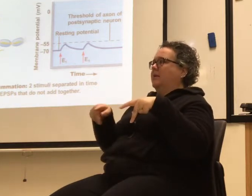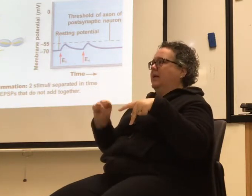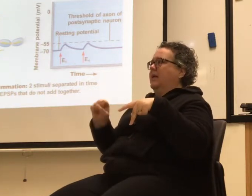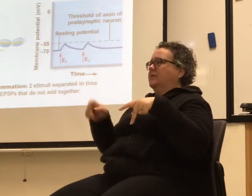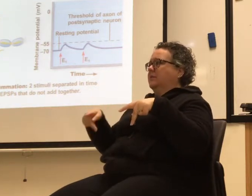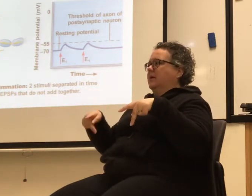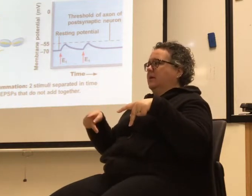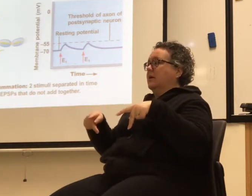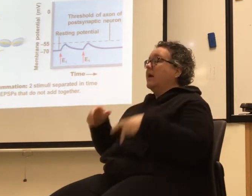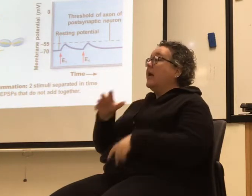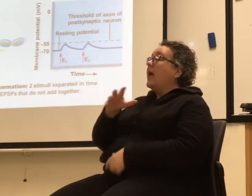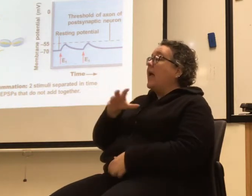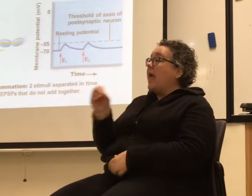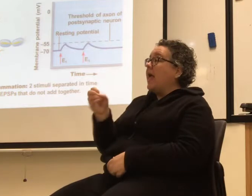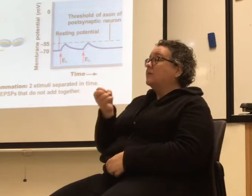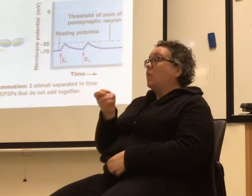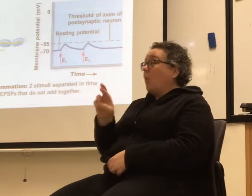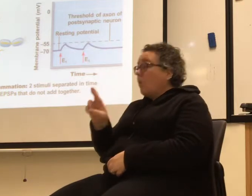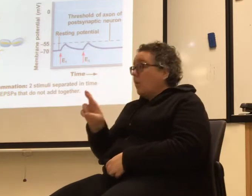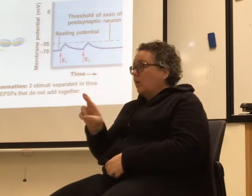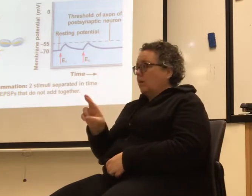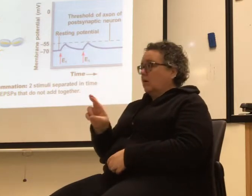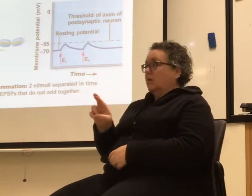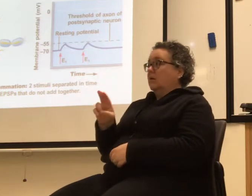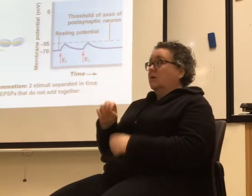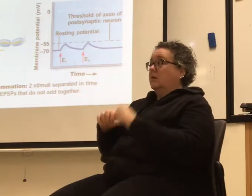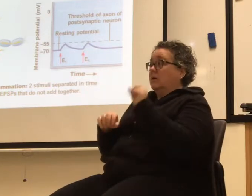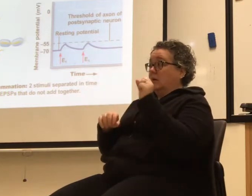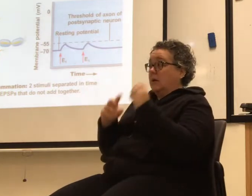and or IPSPs?